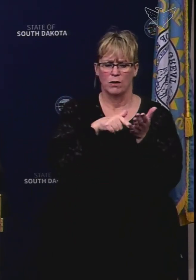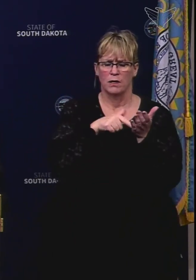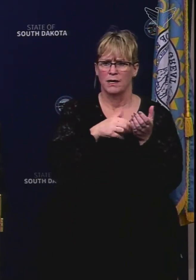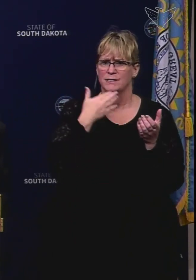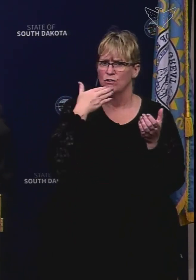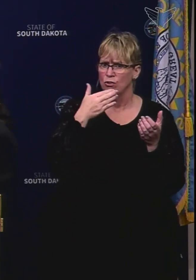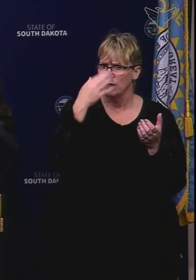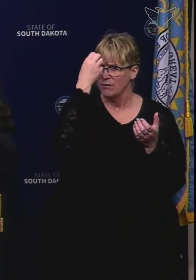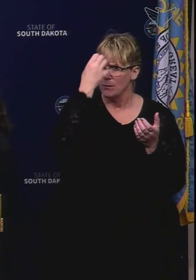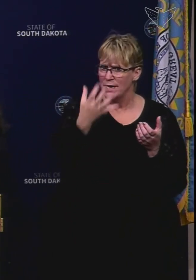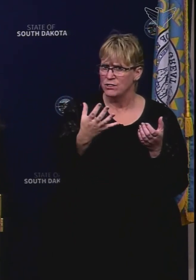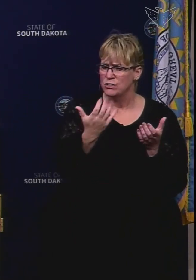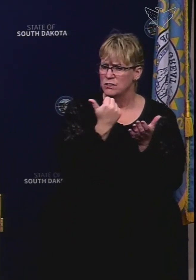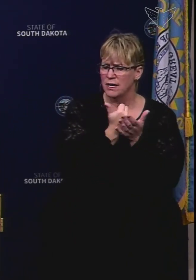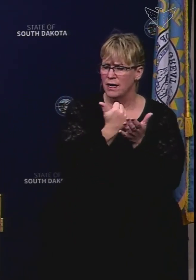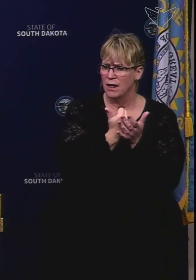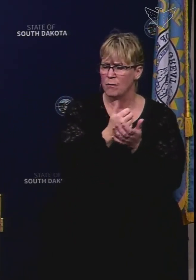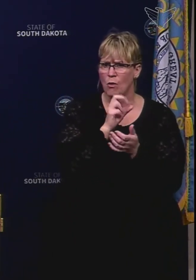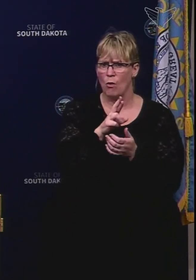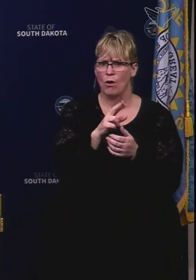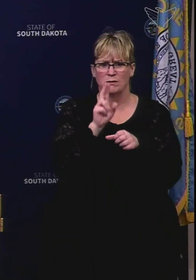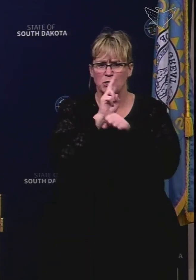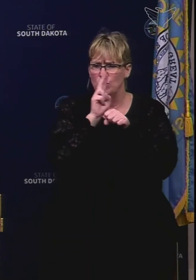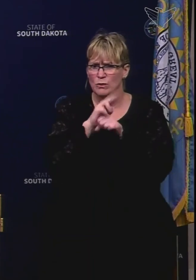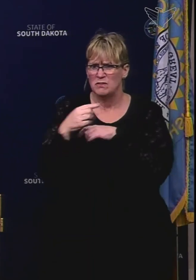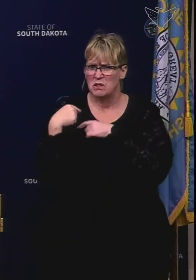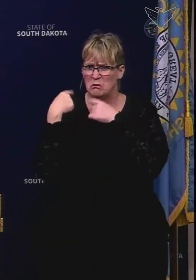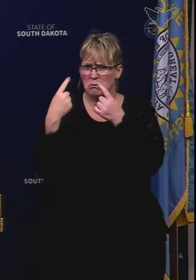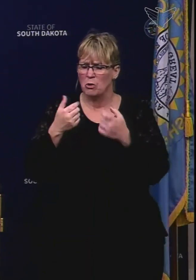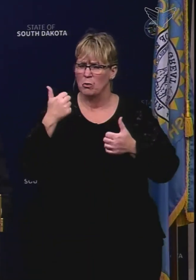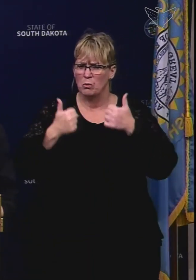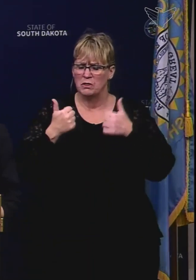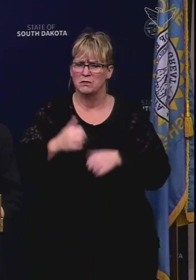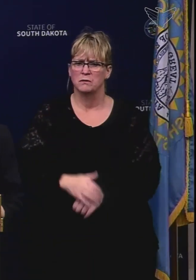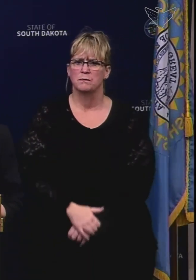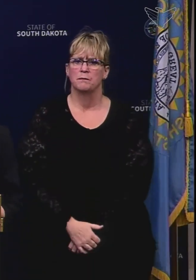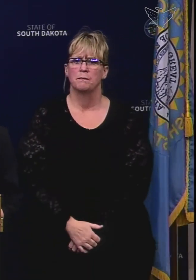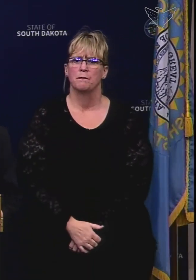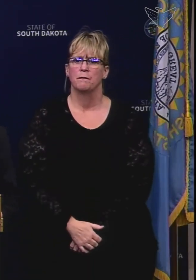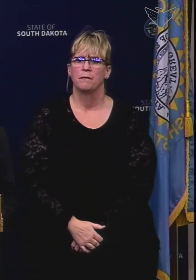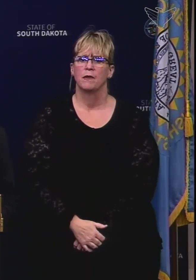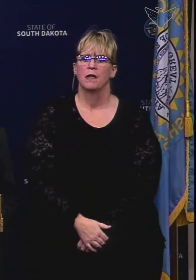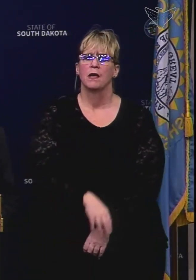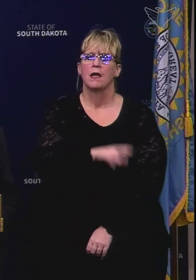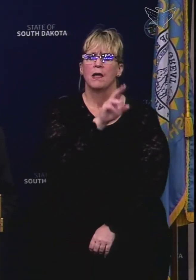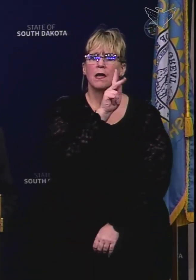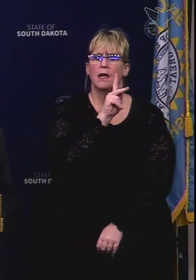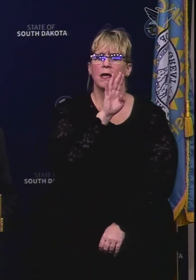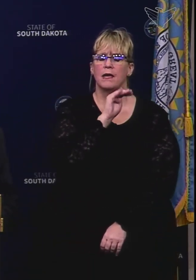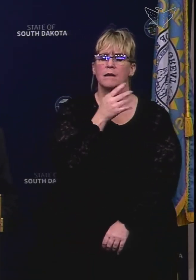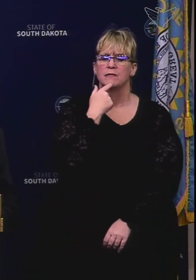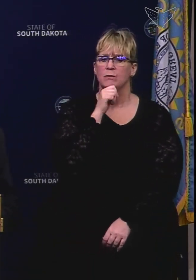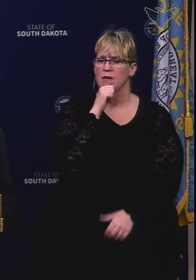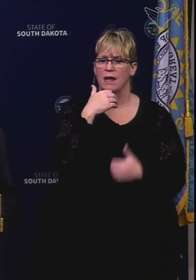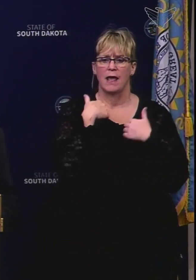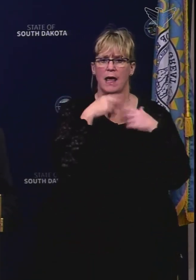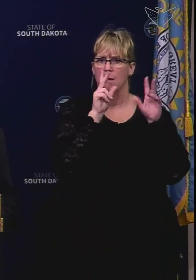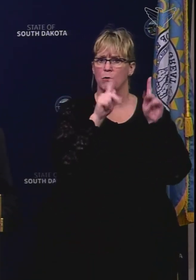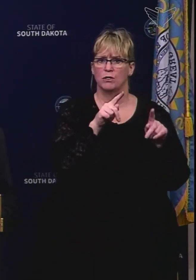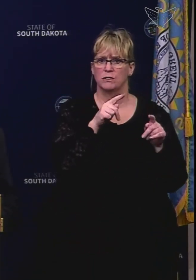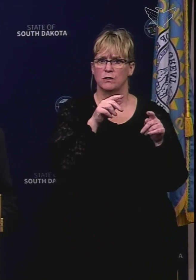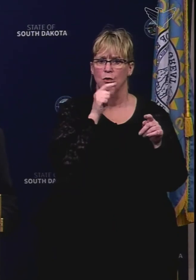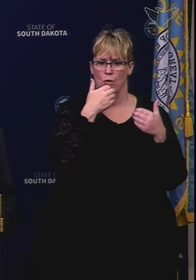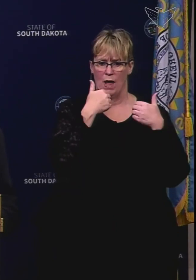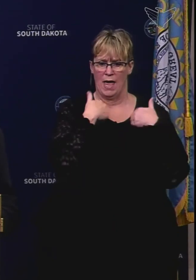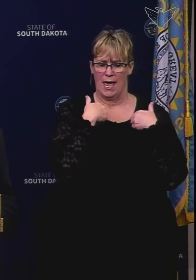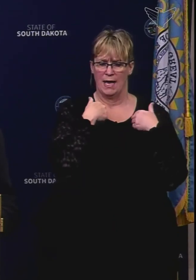to counteract some of this, or has it been very useful up to this point? We have not had a person that has tested positive